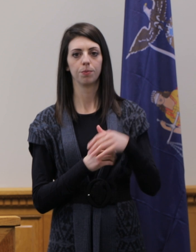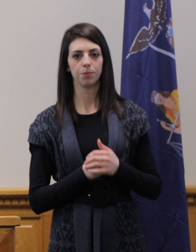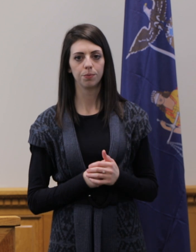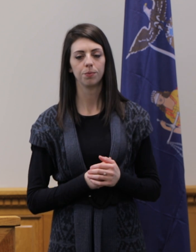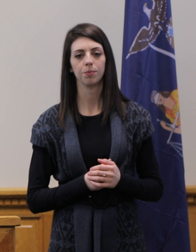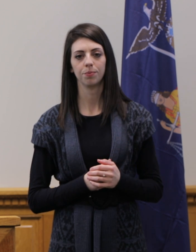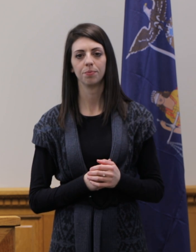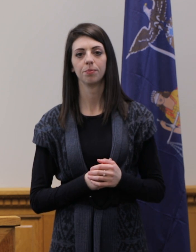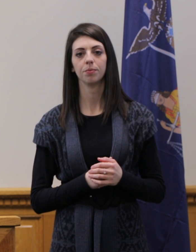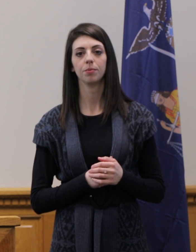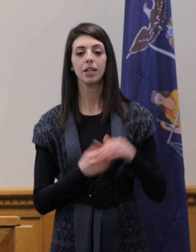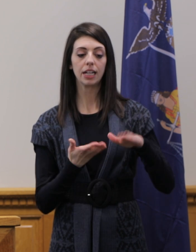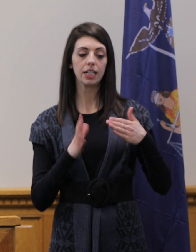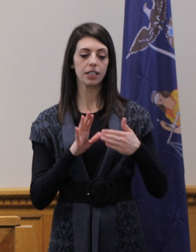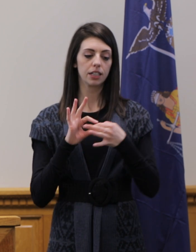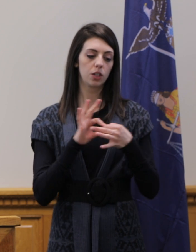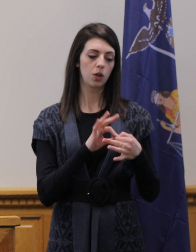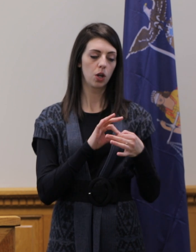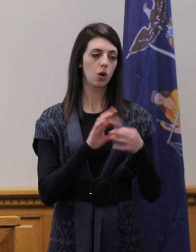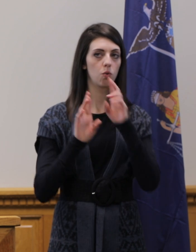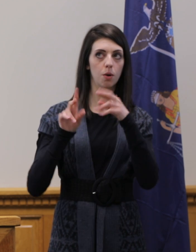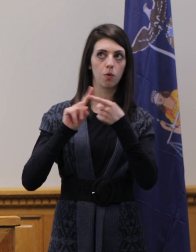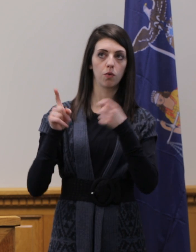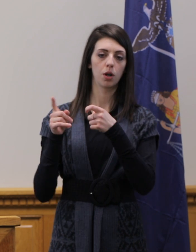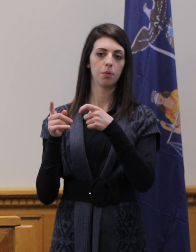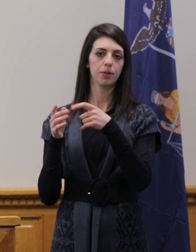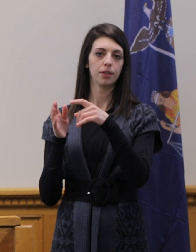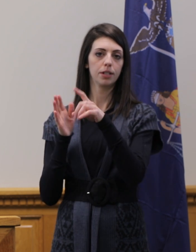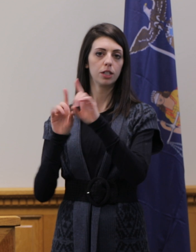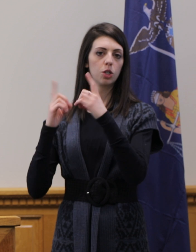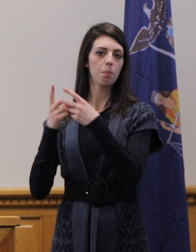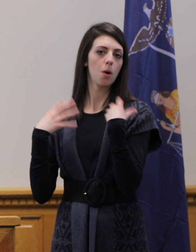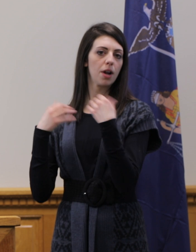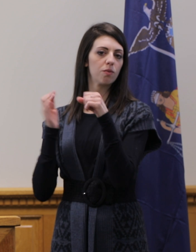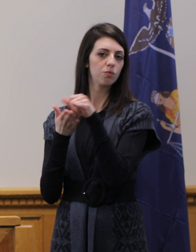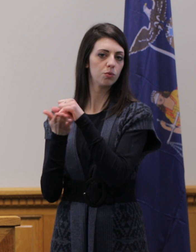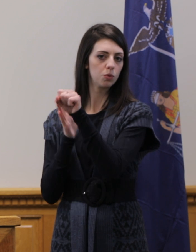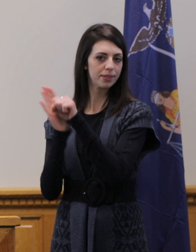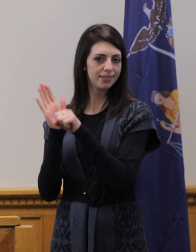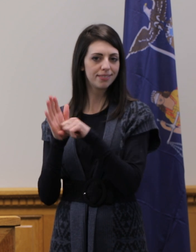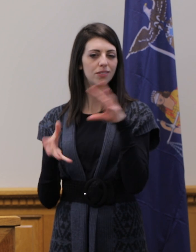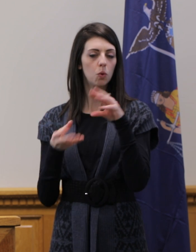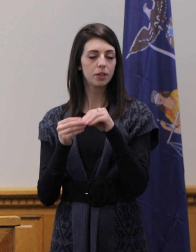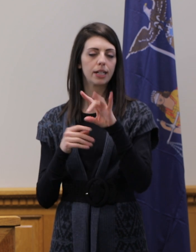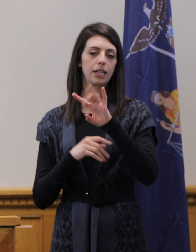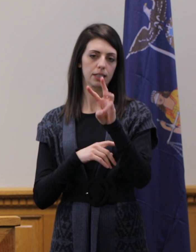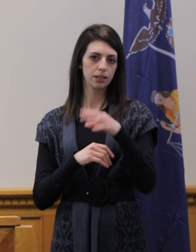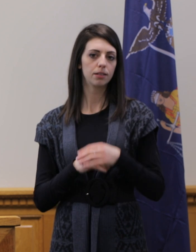5,654. Deaths reported by New York State Department of Health related to COVID, 86.